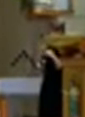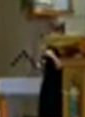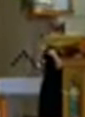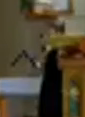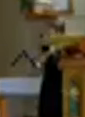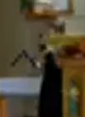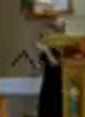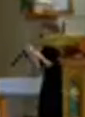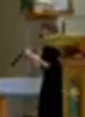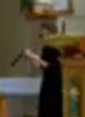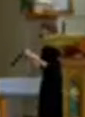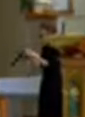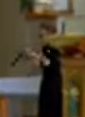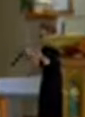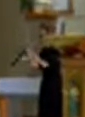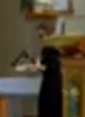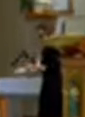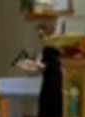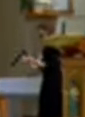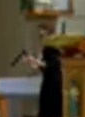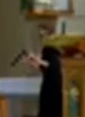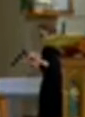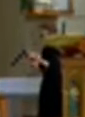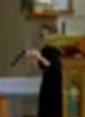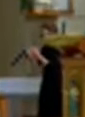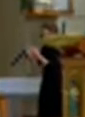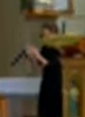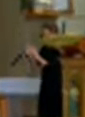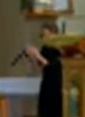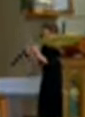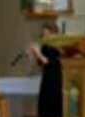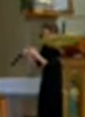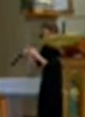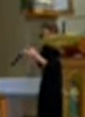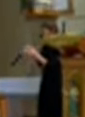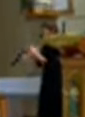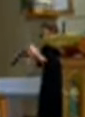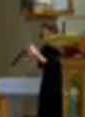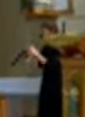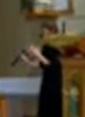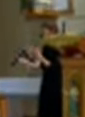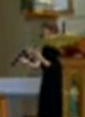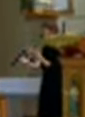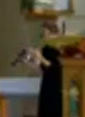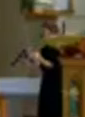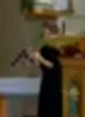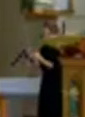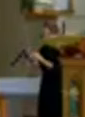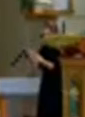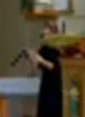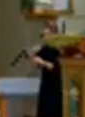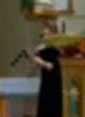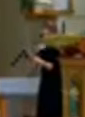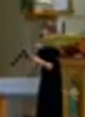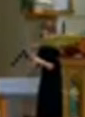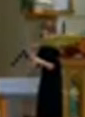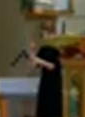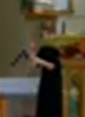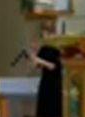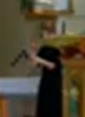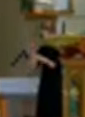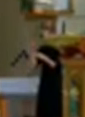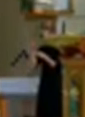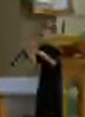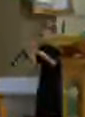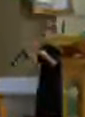Lake. Please contact the parish office and leave your name and what you can do to help. He will feed you for the day and pay all gas